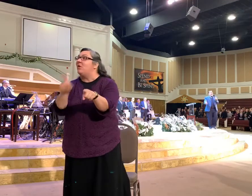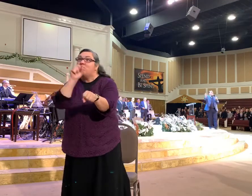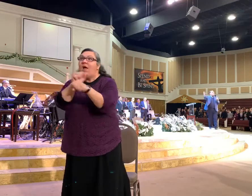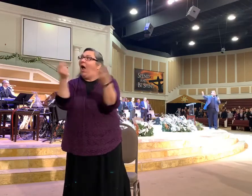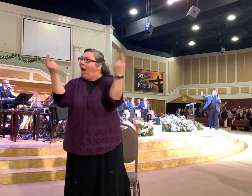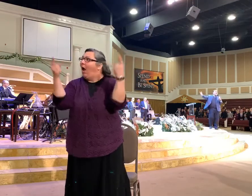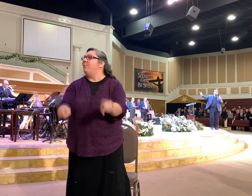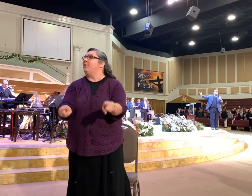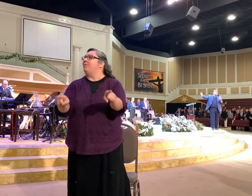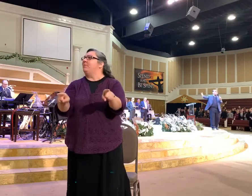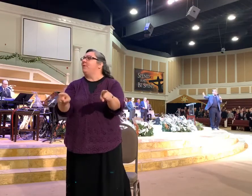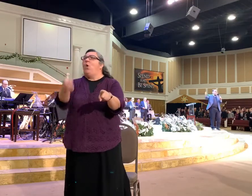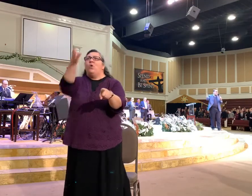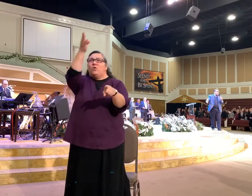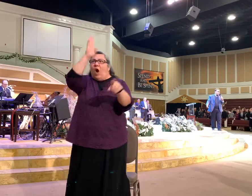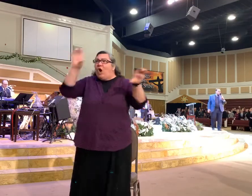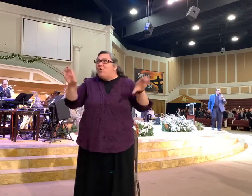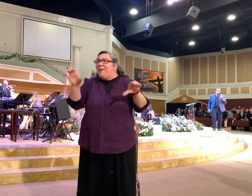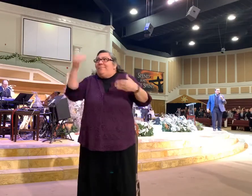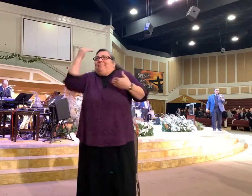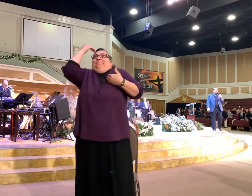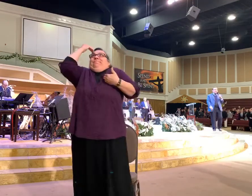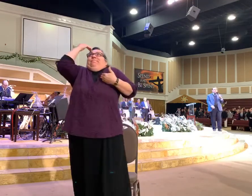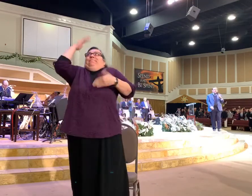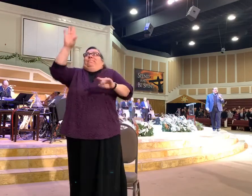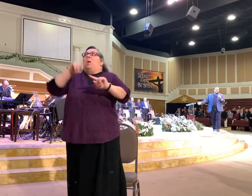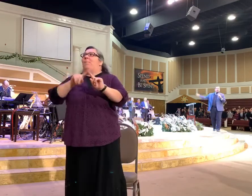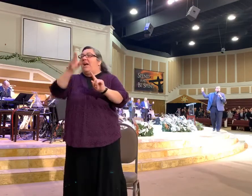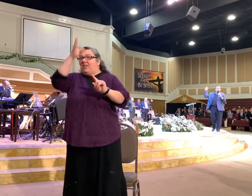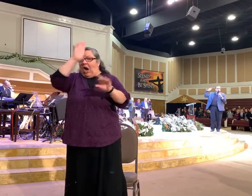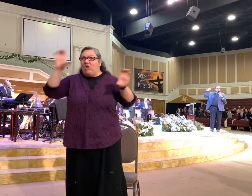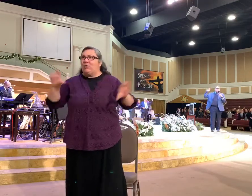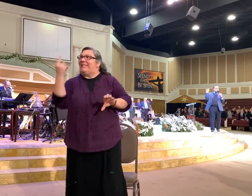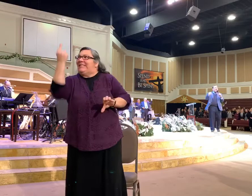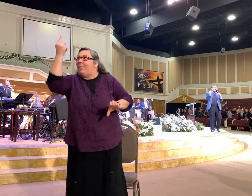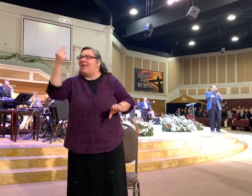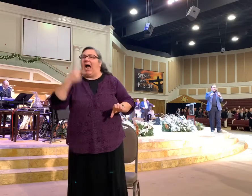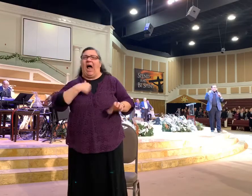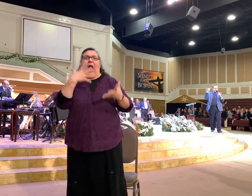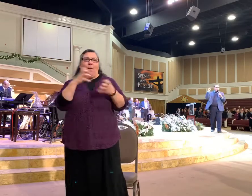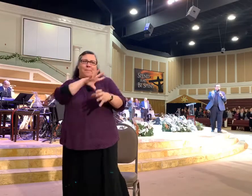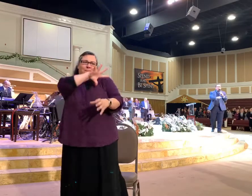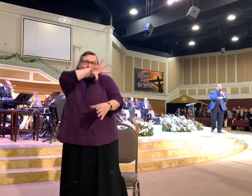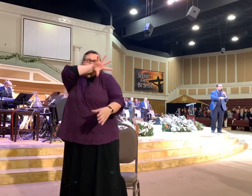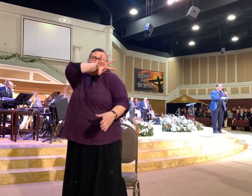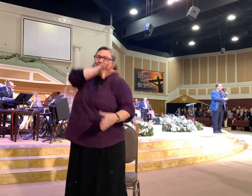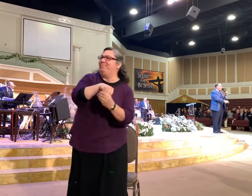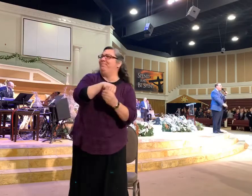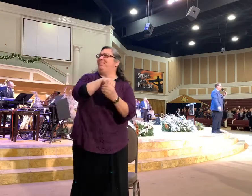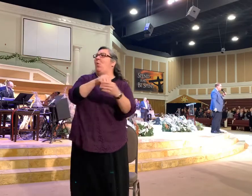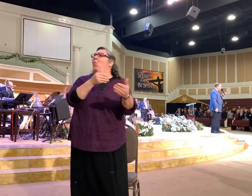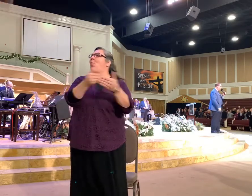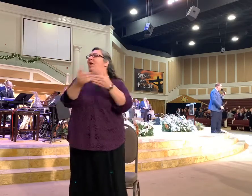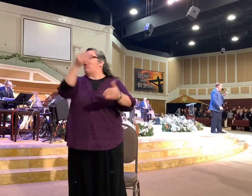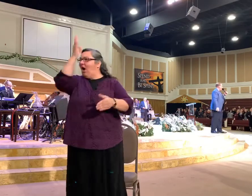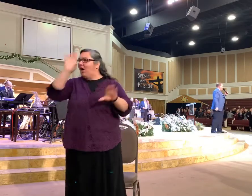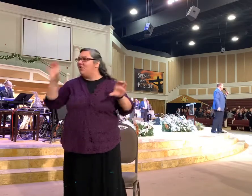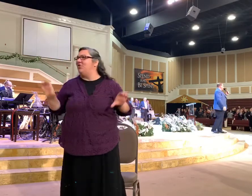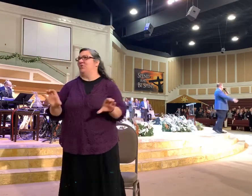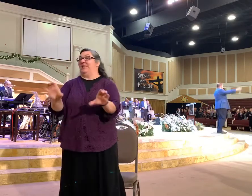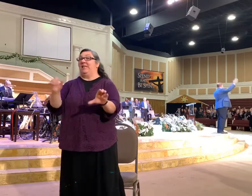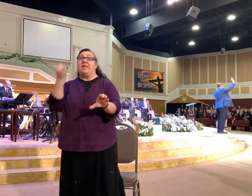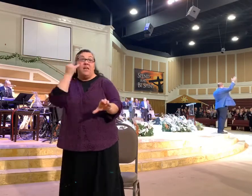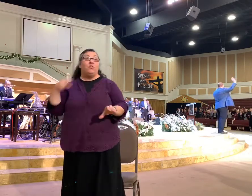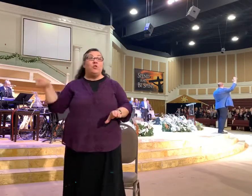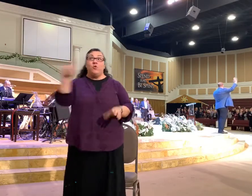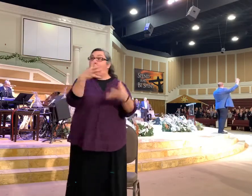I'll tell you, I don't know what God's doing, but he's up to something in the earth, and I want to be smack dab in the middle of whatever God's doing. If